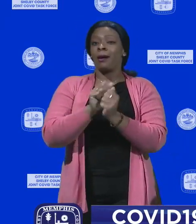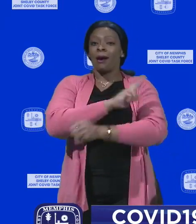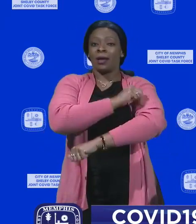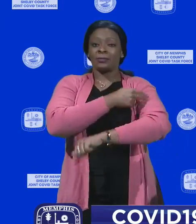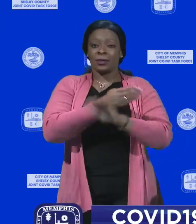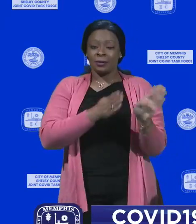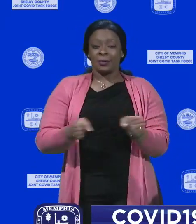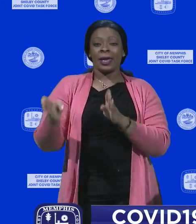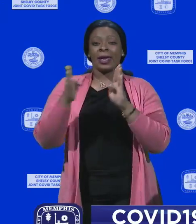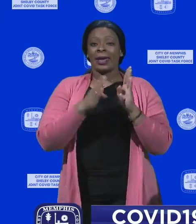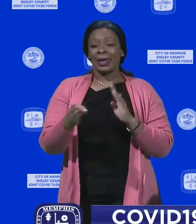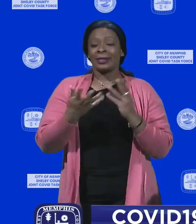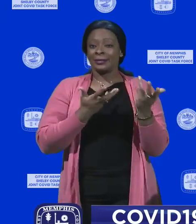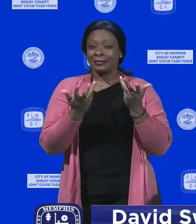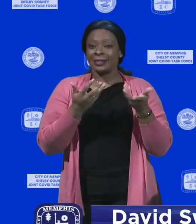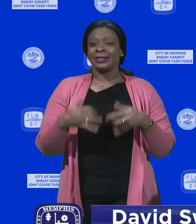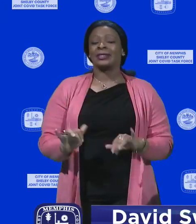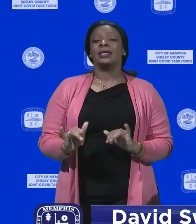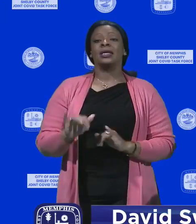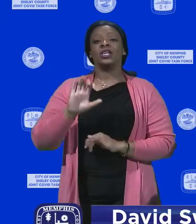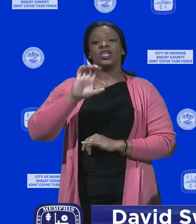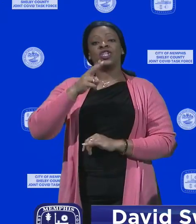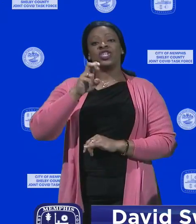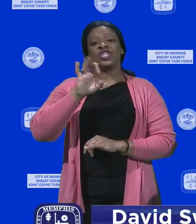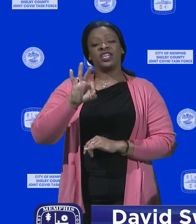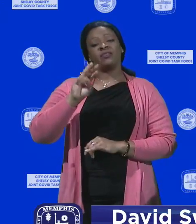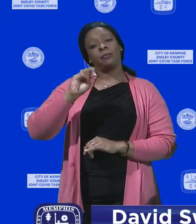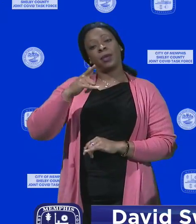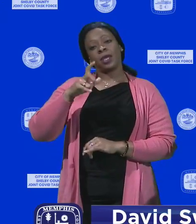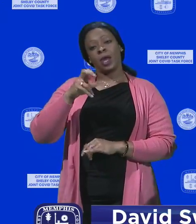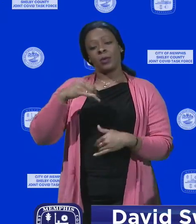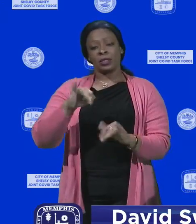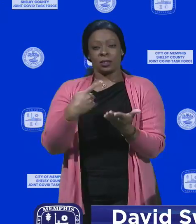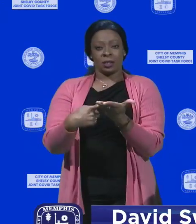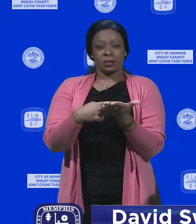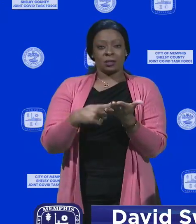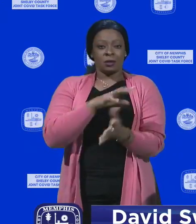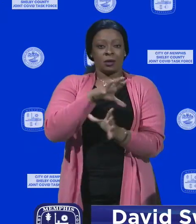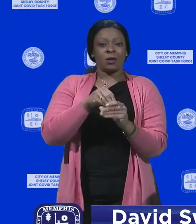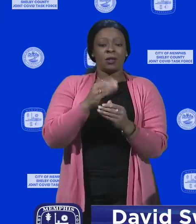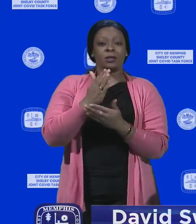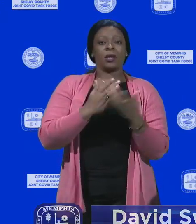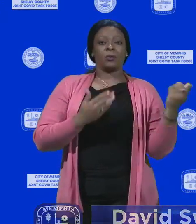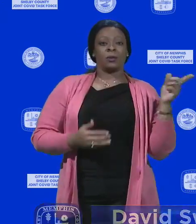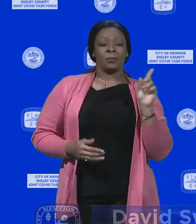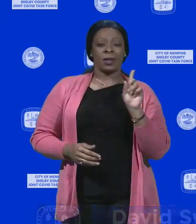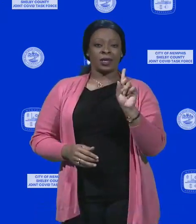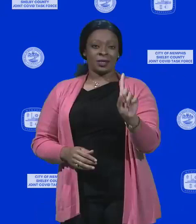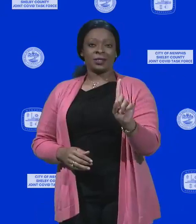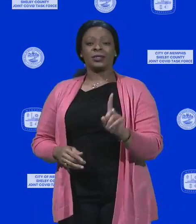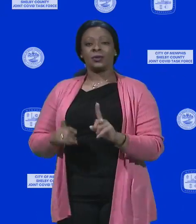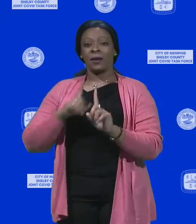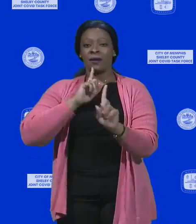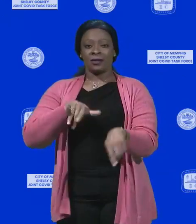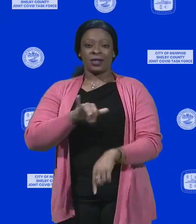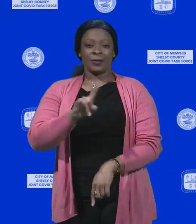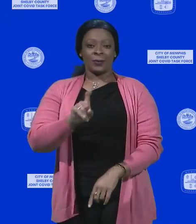planning, but Chief McGowan is actually in a lot of those conversations, and so I'm going to invite him back to the podium to answer.